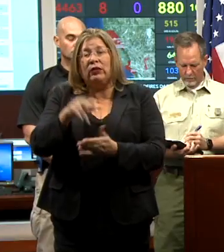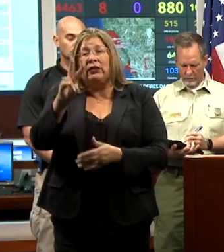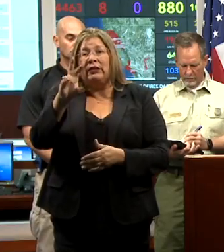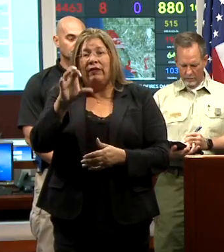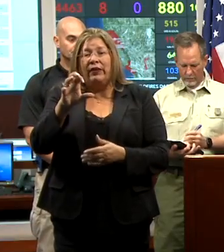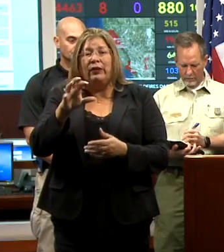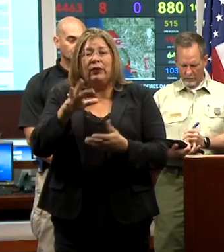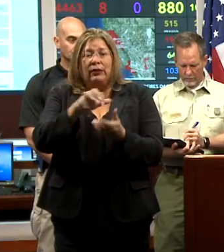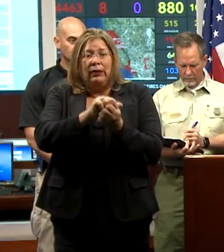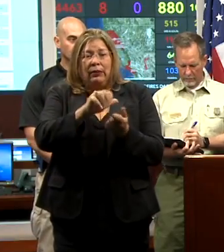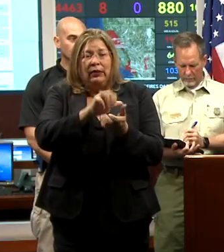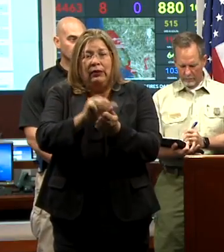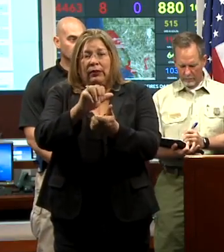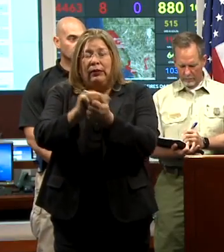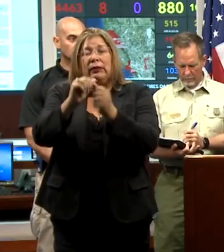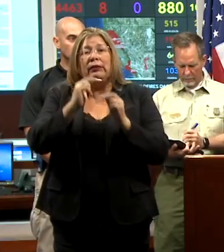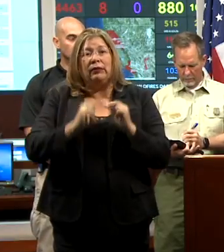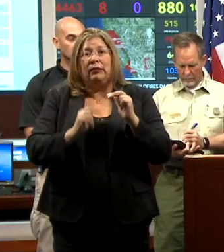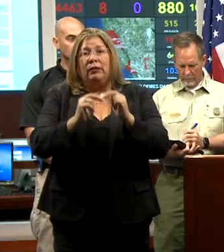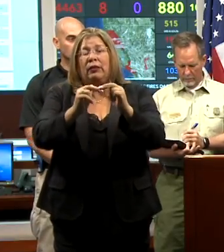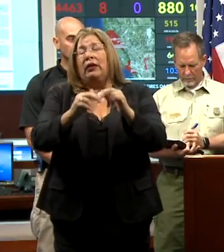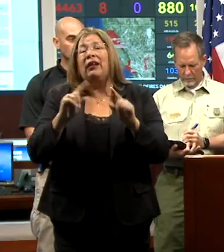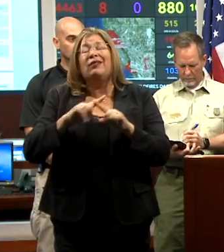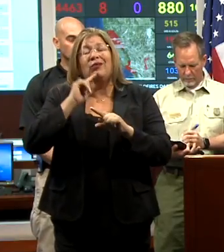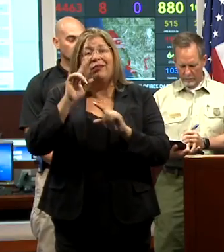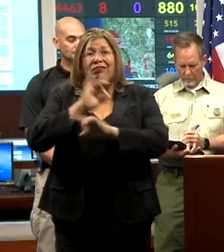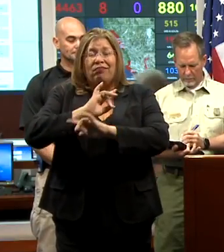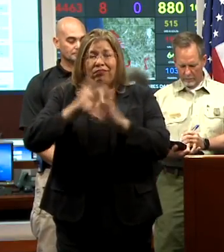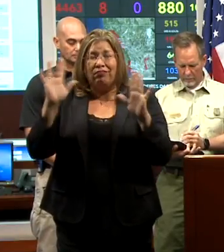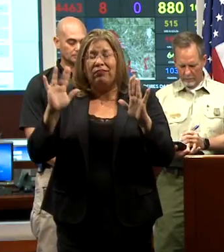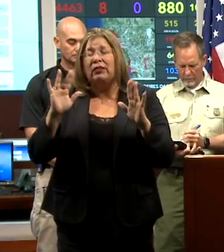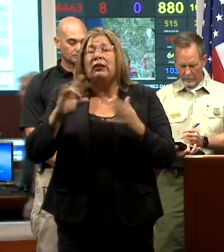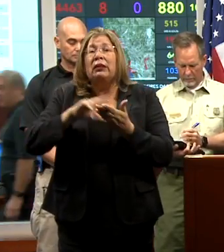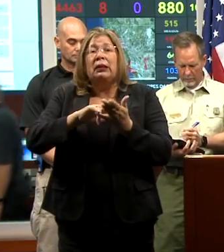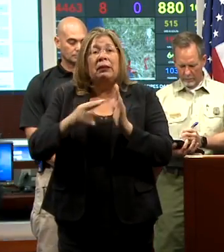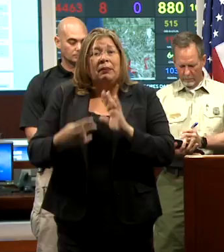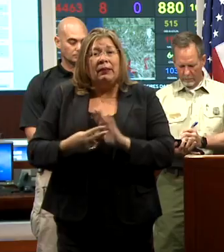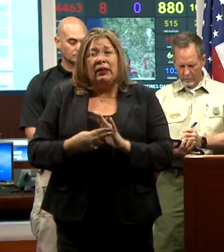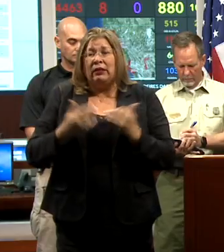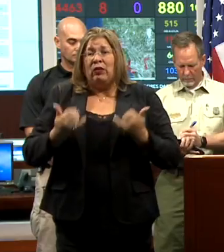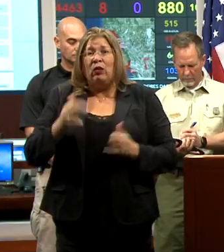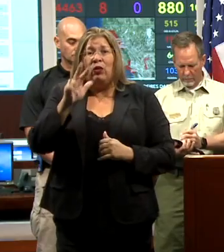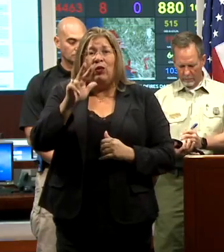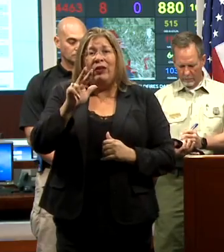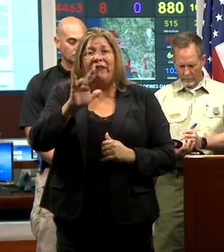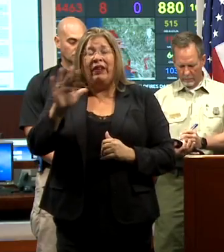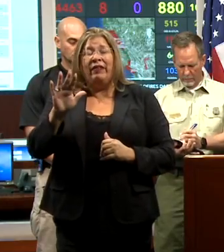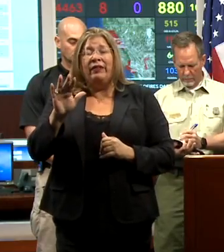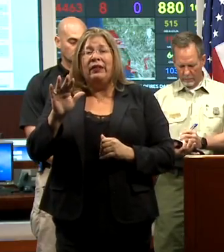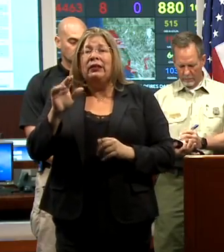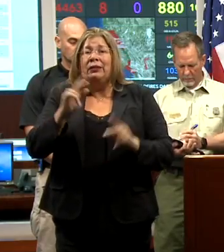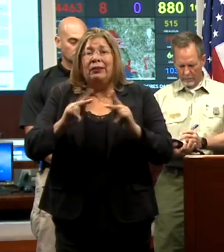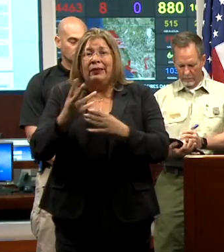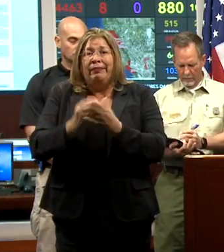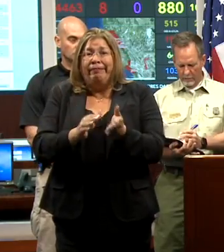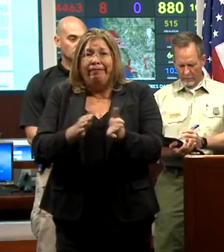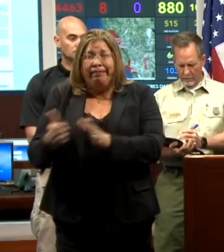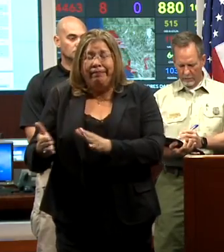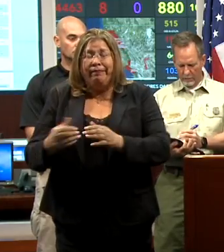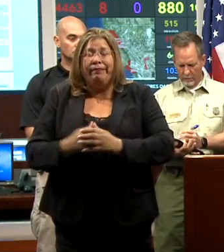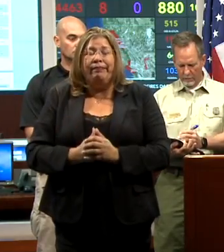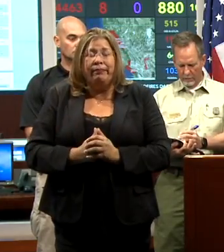5,700 damaged and destroyed structures, and tragically, the loss of currently 35 civilian